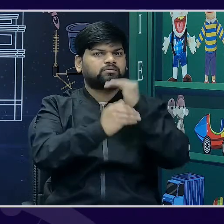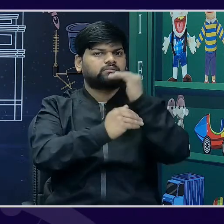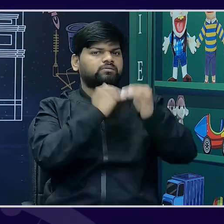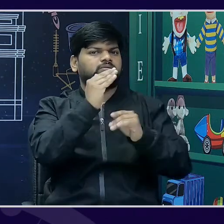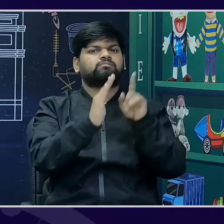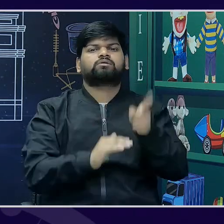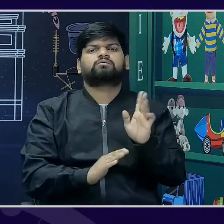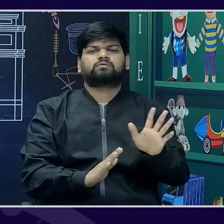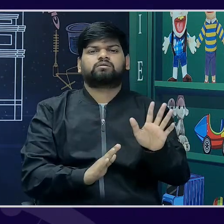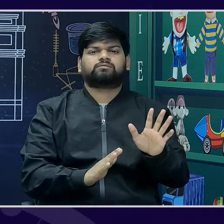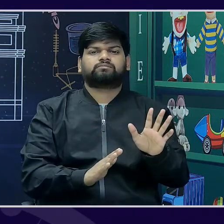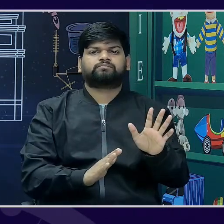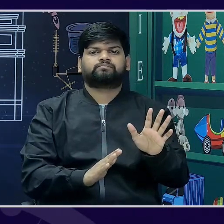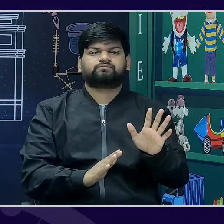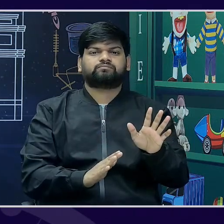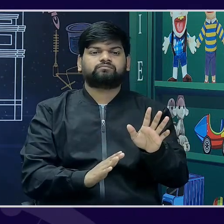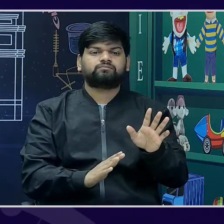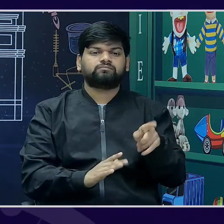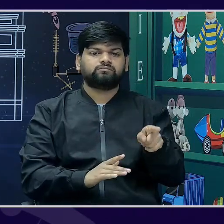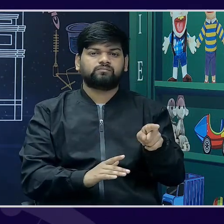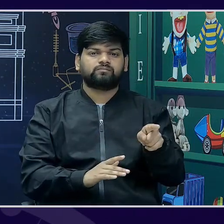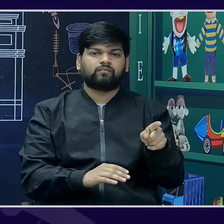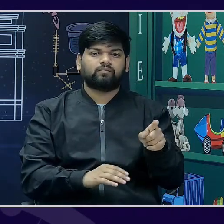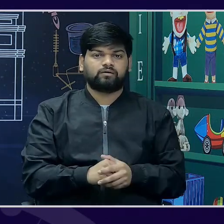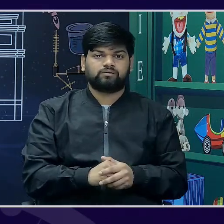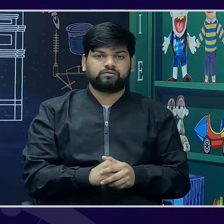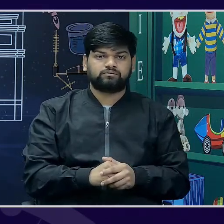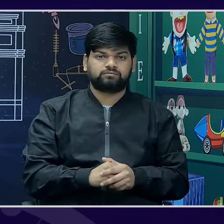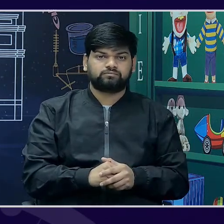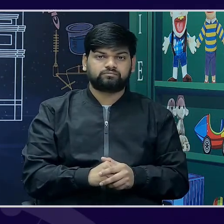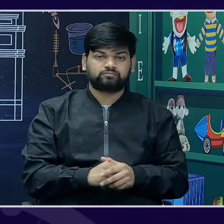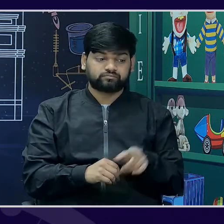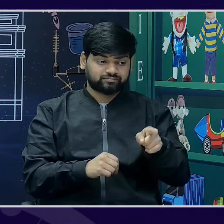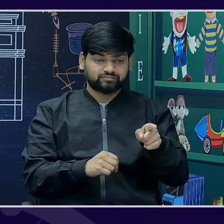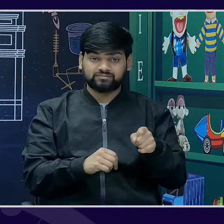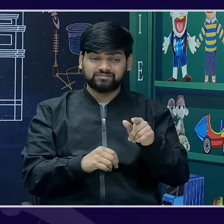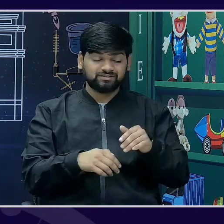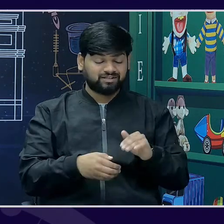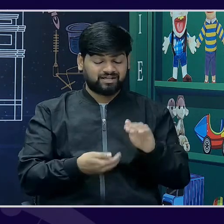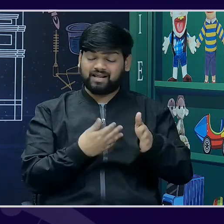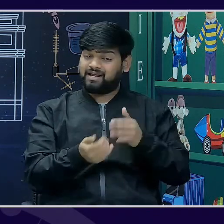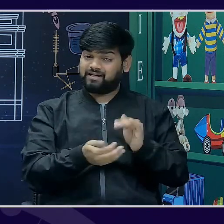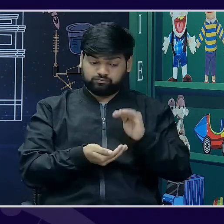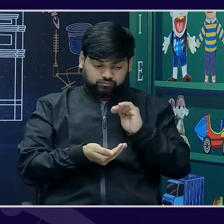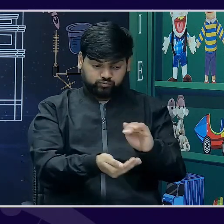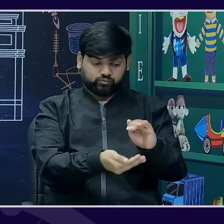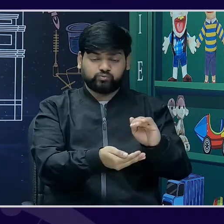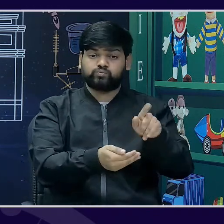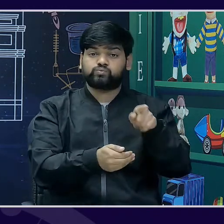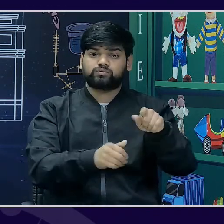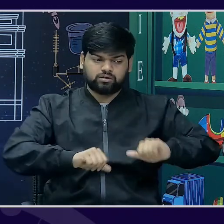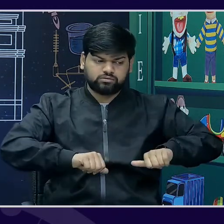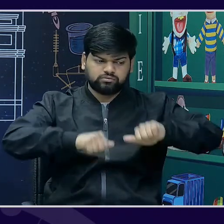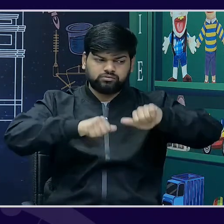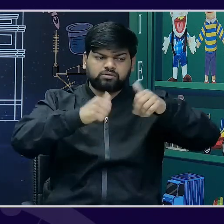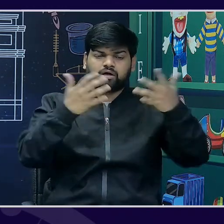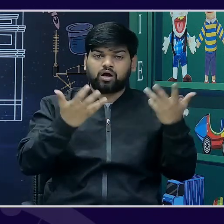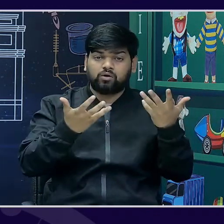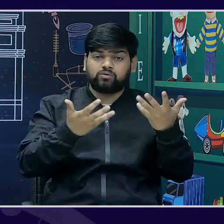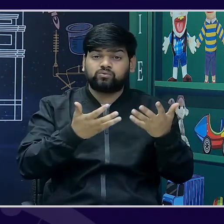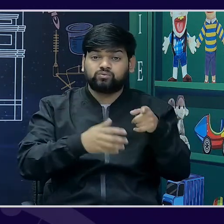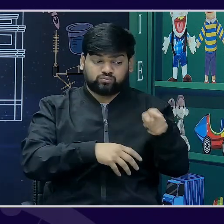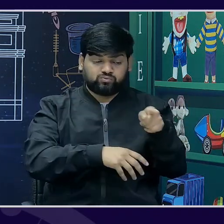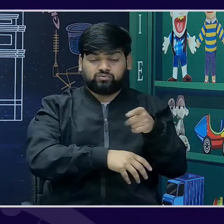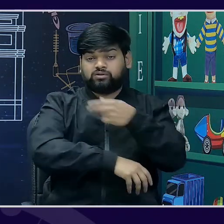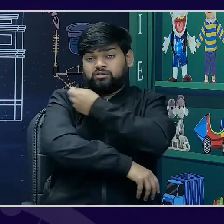been educated or not been demonstrated to the medical fraternities, because most of the pediatricians and ENTs, they say